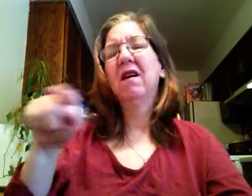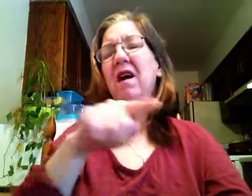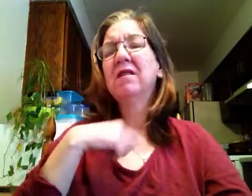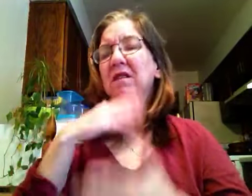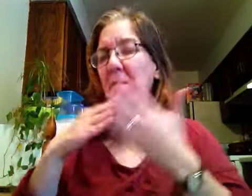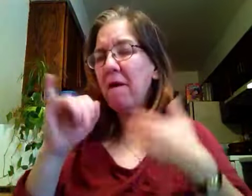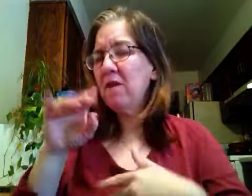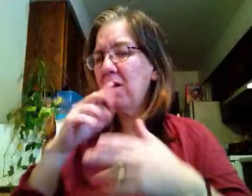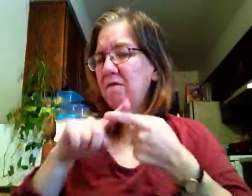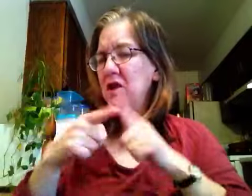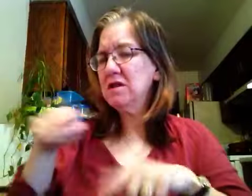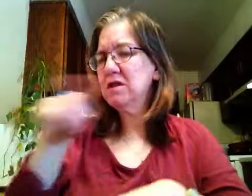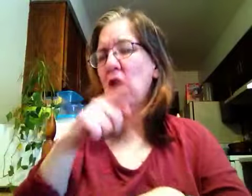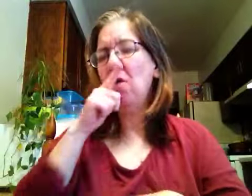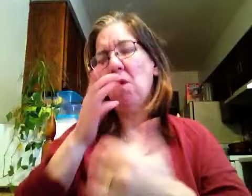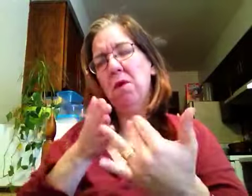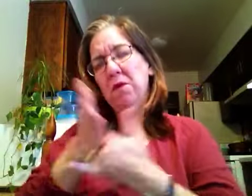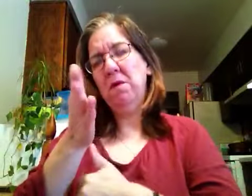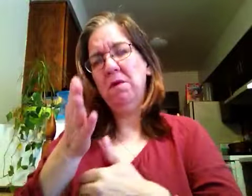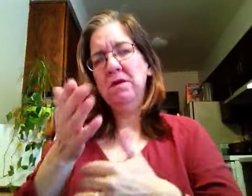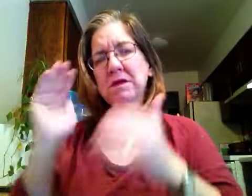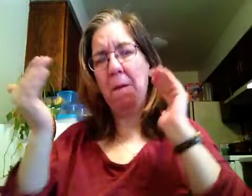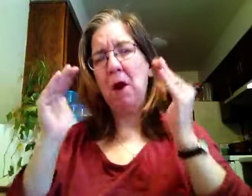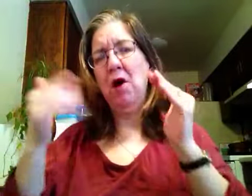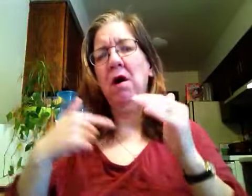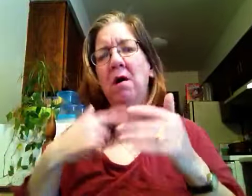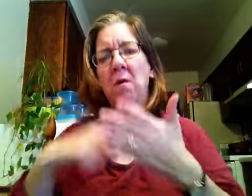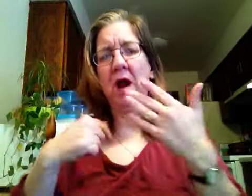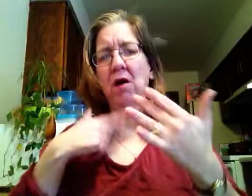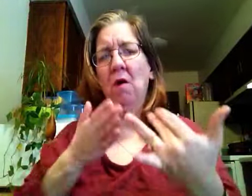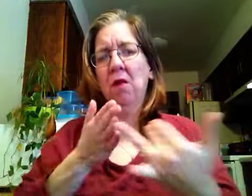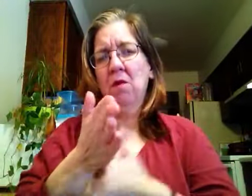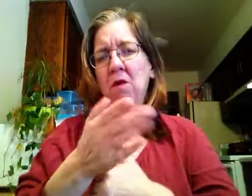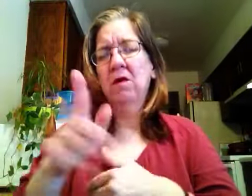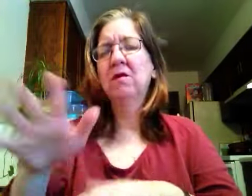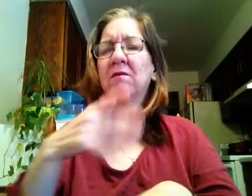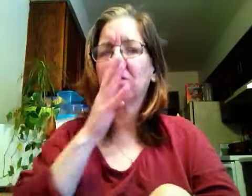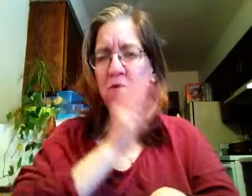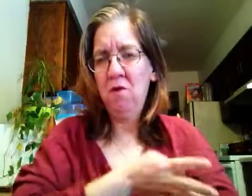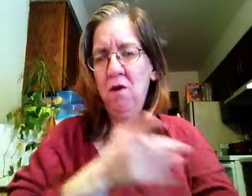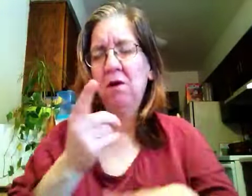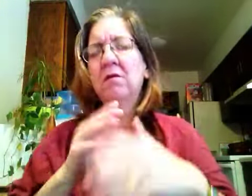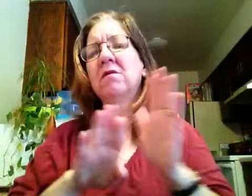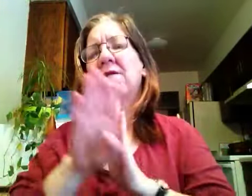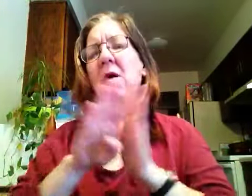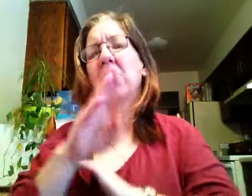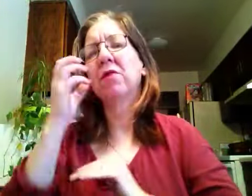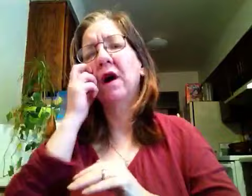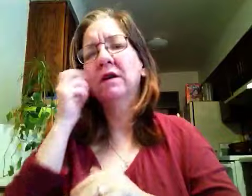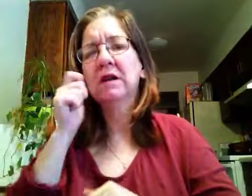Yeah. Yeah. Leute, Leute, bin auch wegen